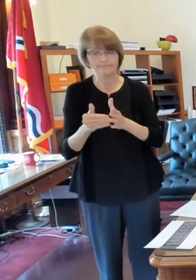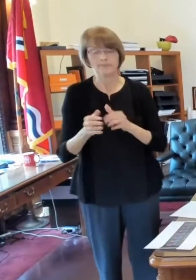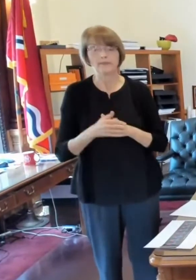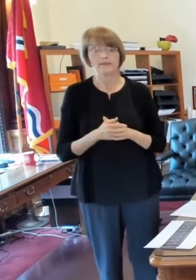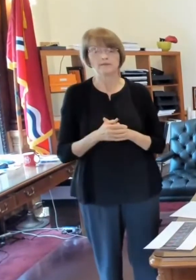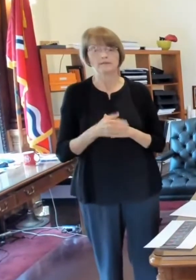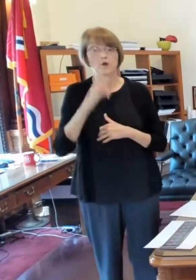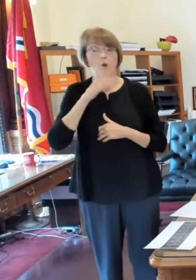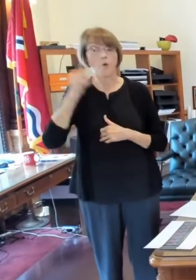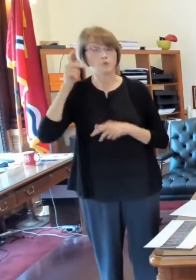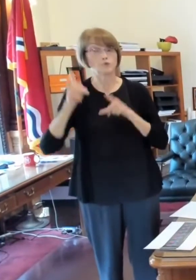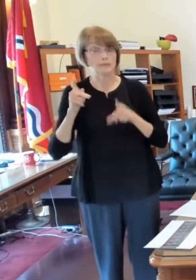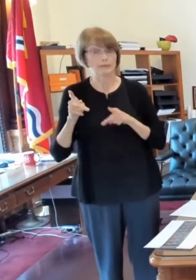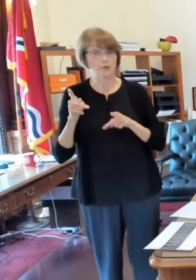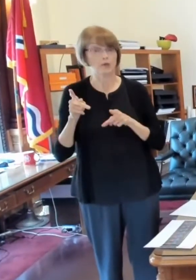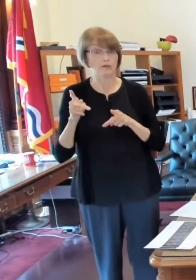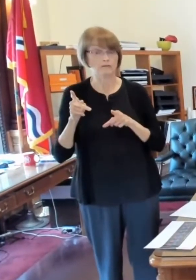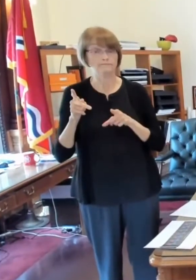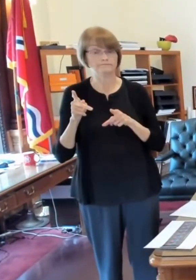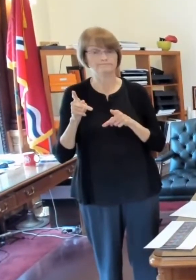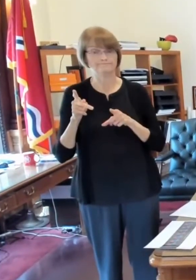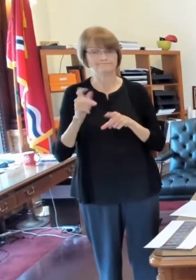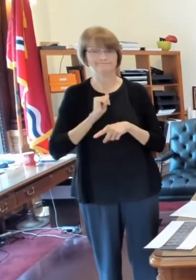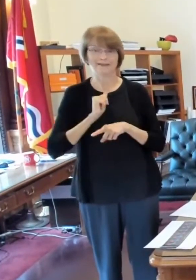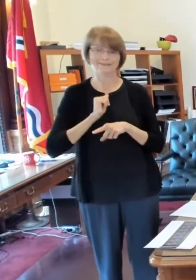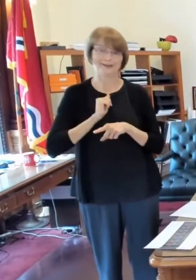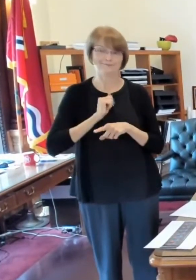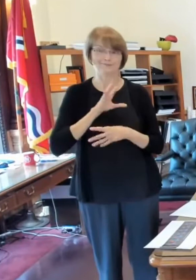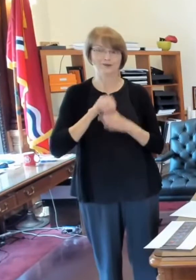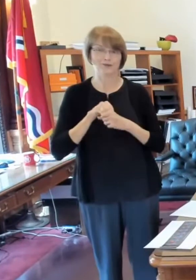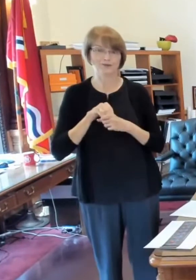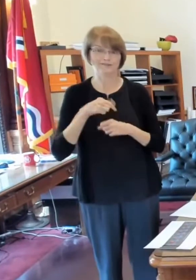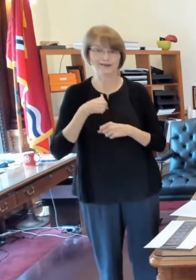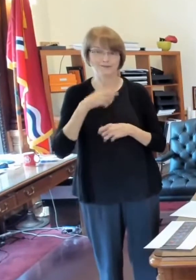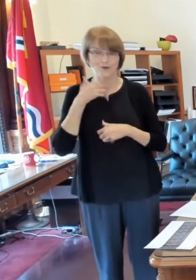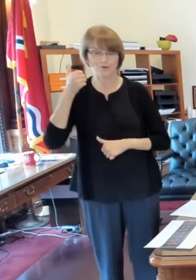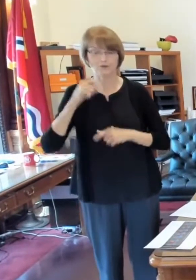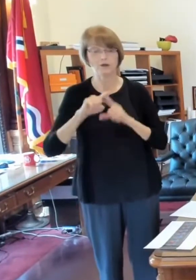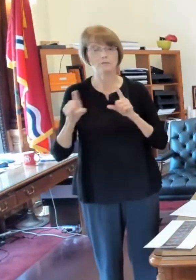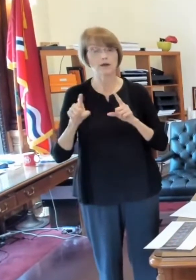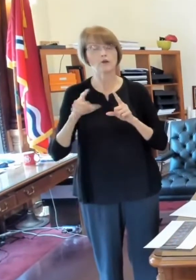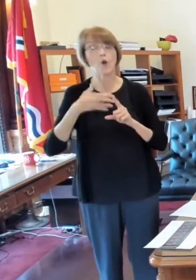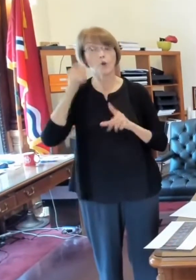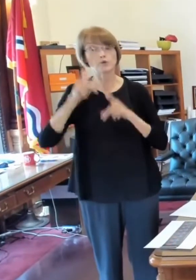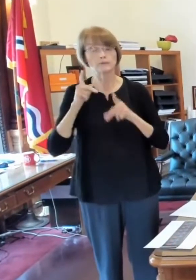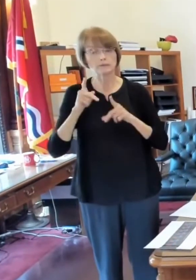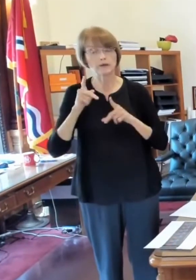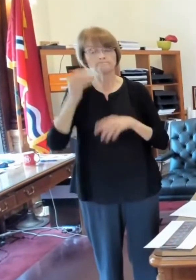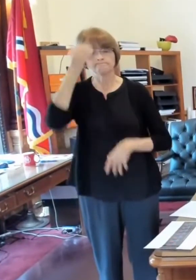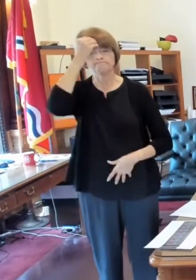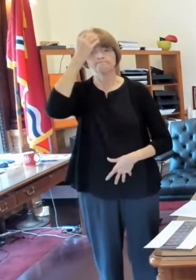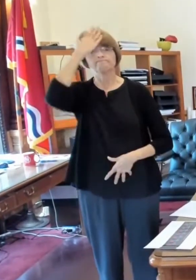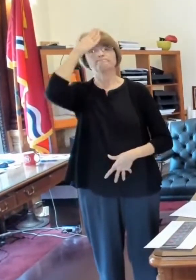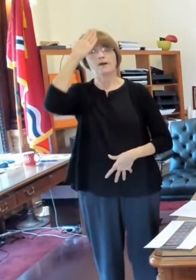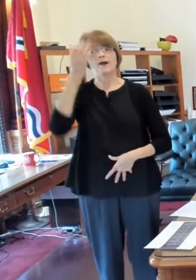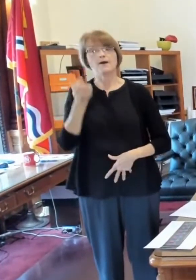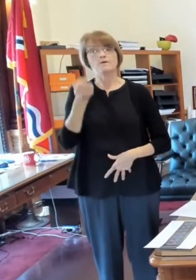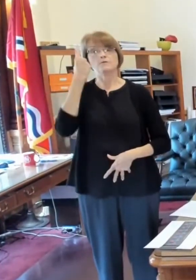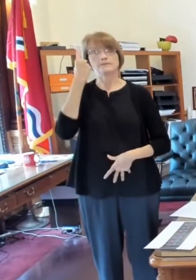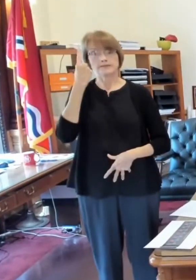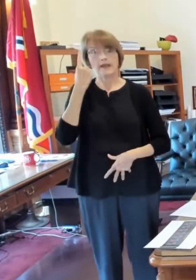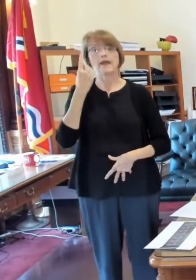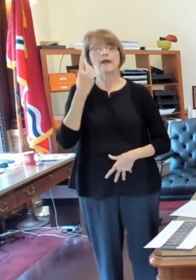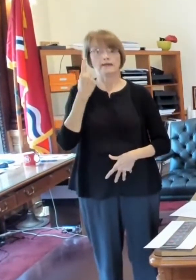the older folks, I put myself in that category, but the older folks have gotten the message and are apparently reducing